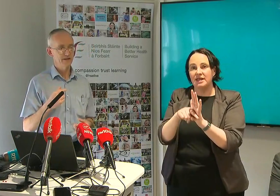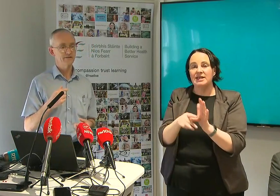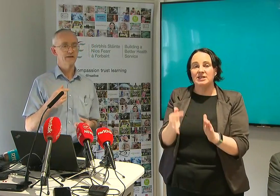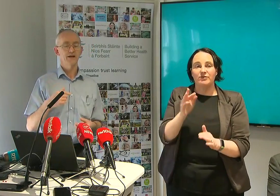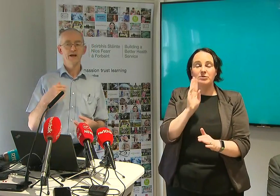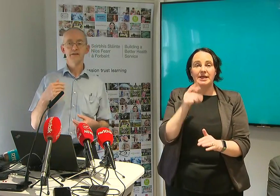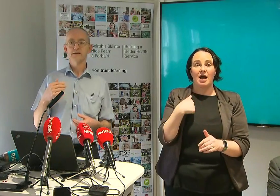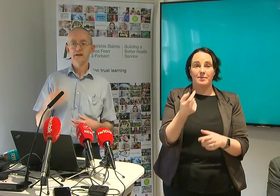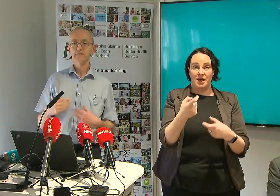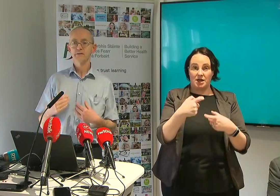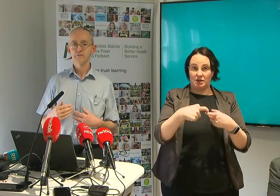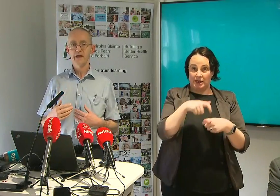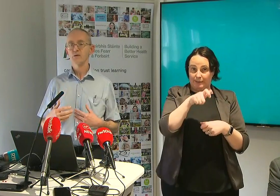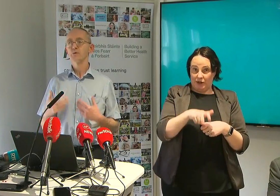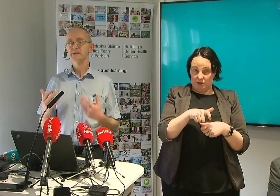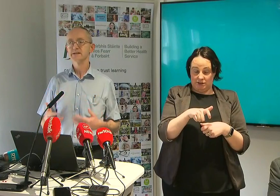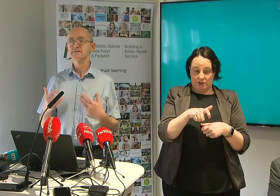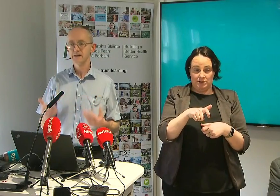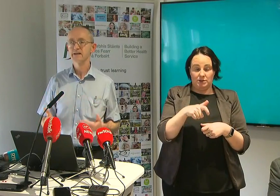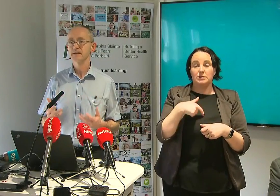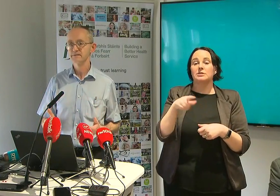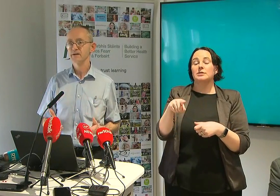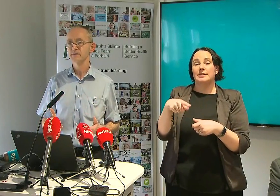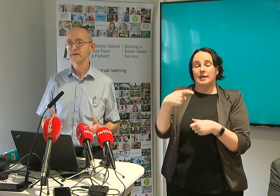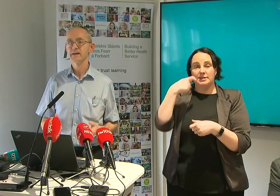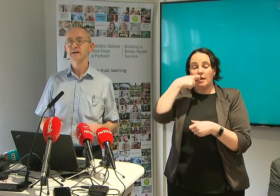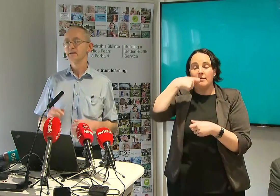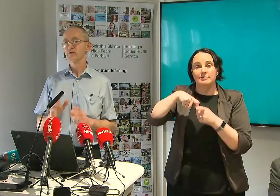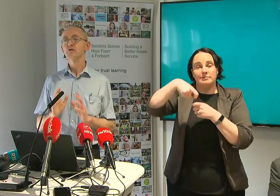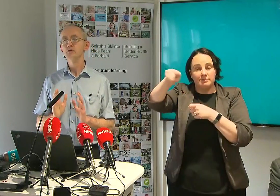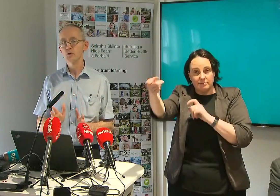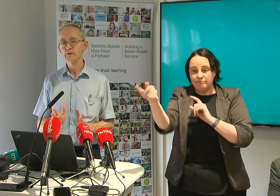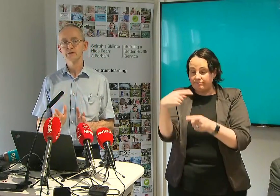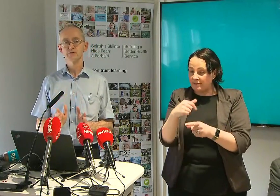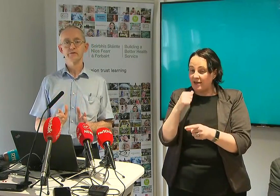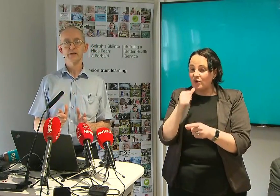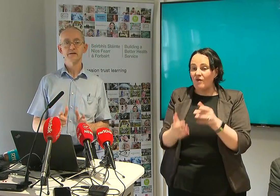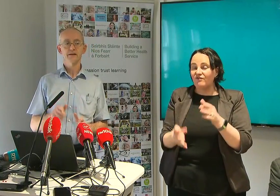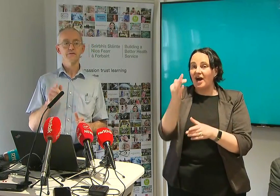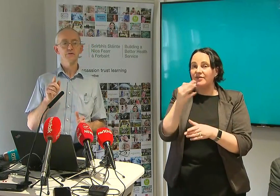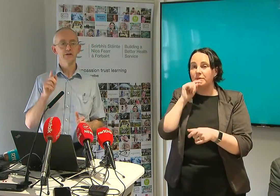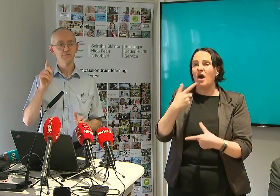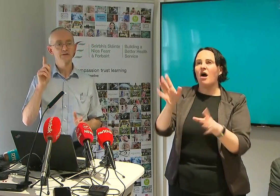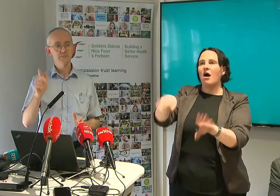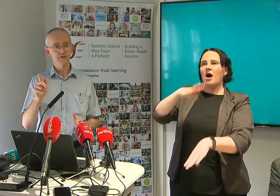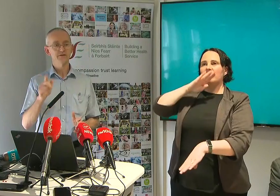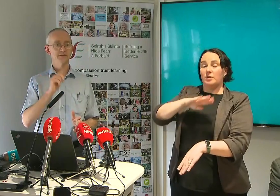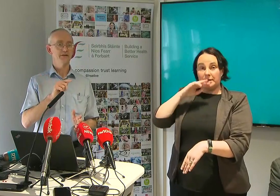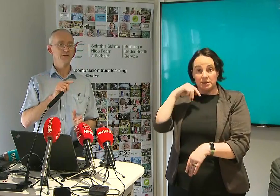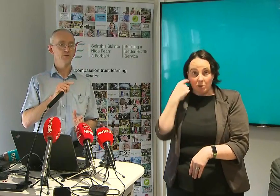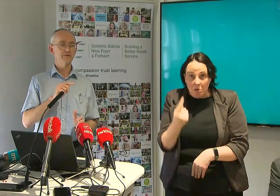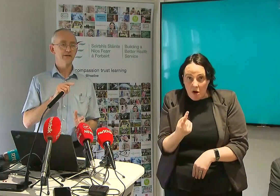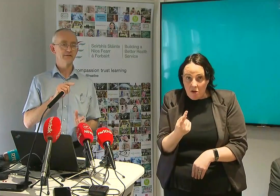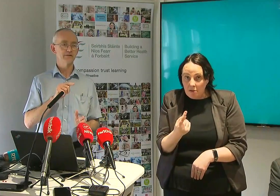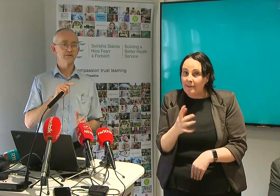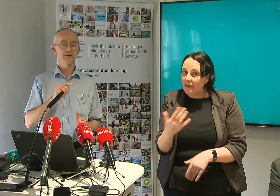have a test and the test comes back, we didn't find any virus, there's no reassurance there that if you test me tomorrow,